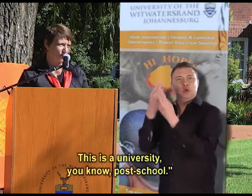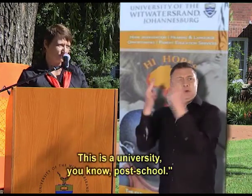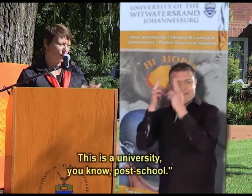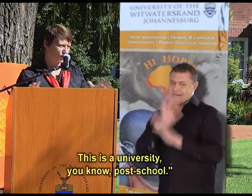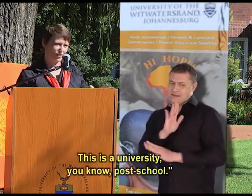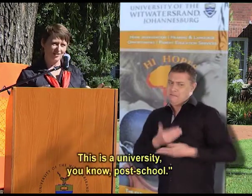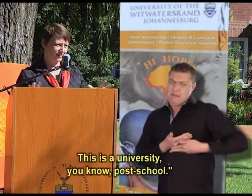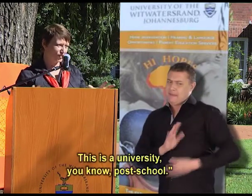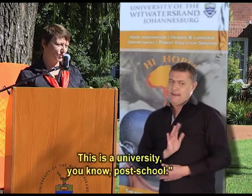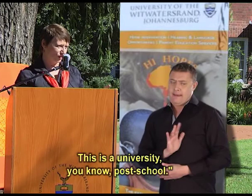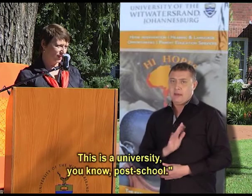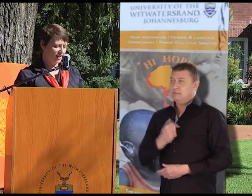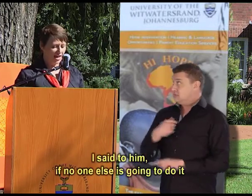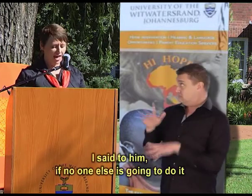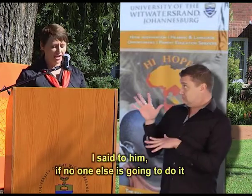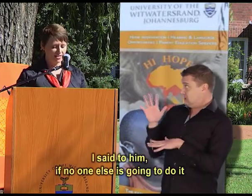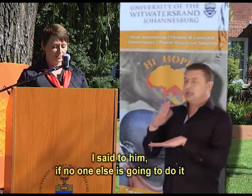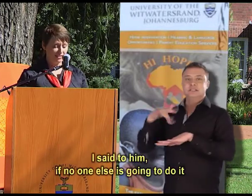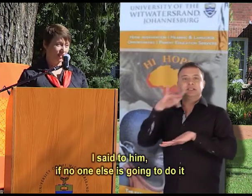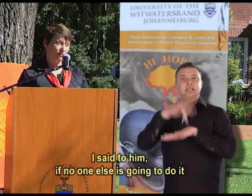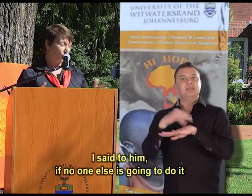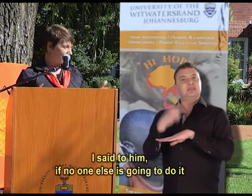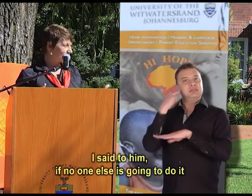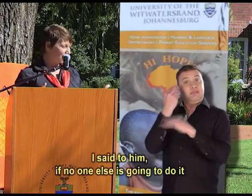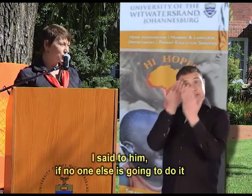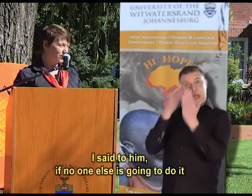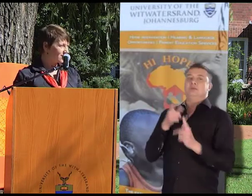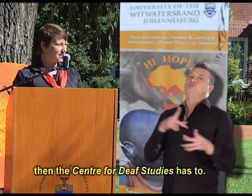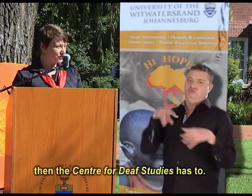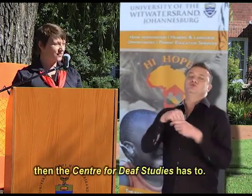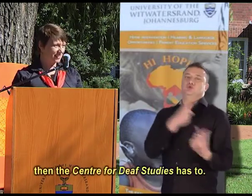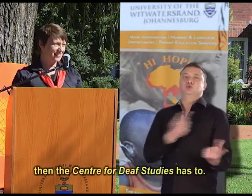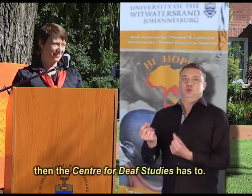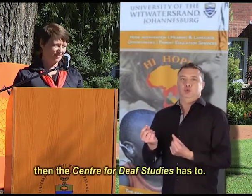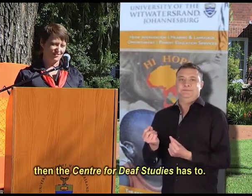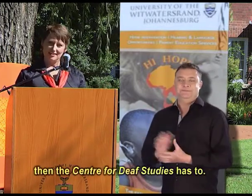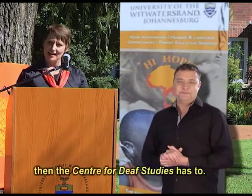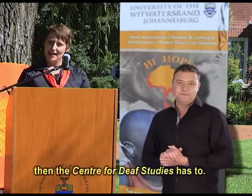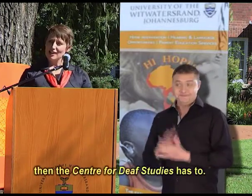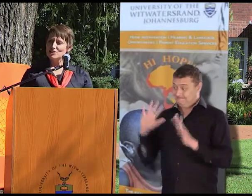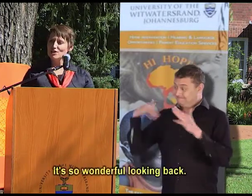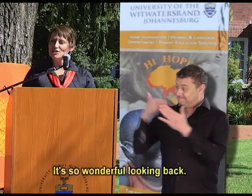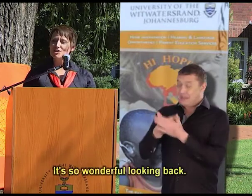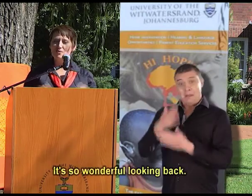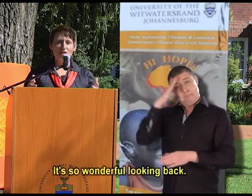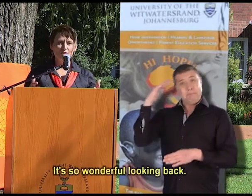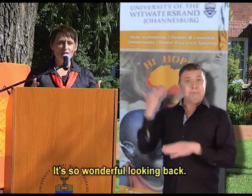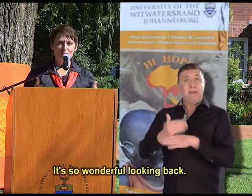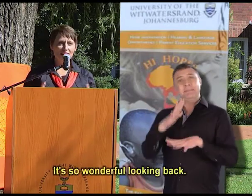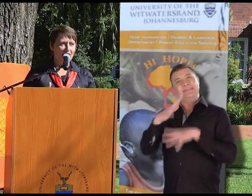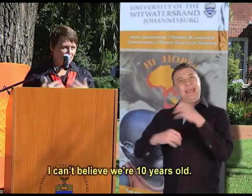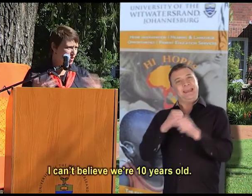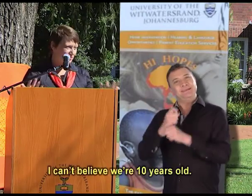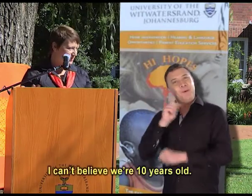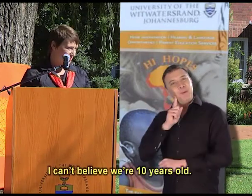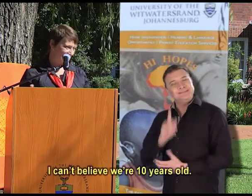It's, post-school. And I said to him, if no one else is going to do it, then the Centre for Deaf Studies has to. And so it's just so wonderful looking